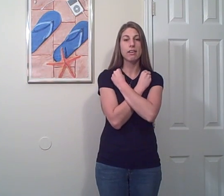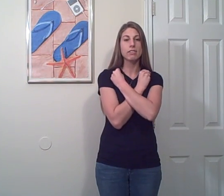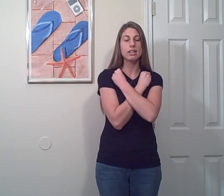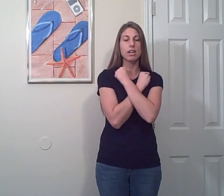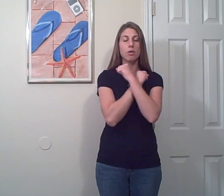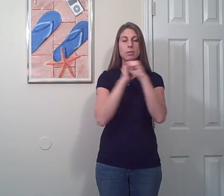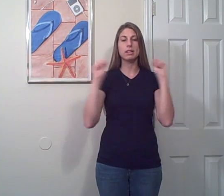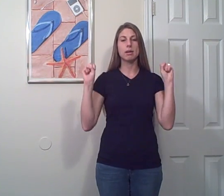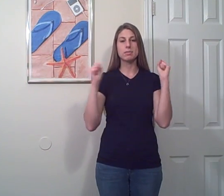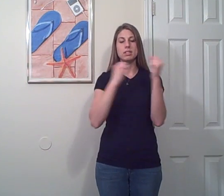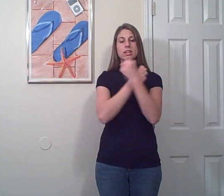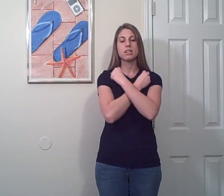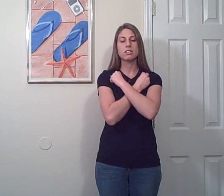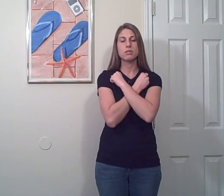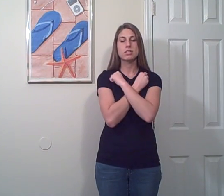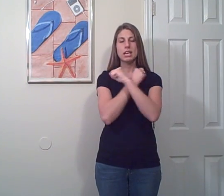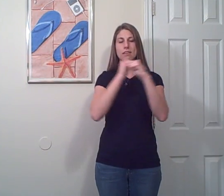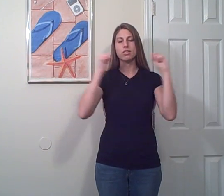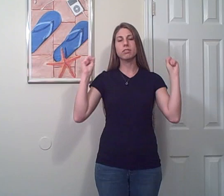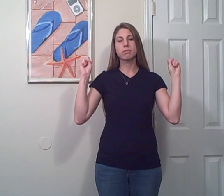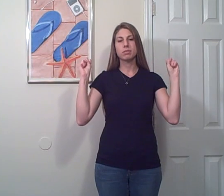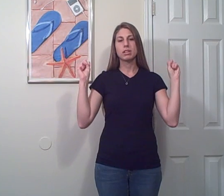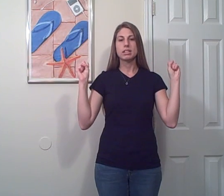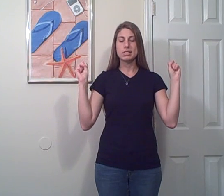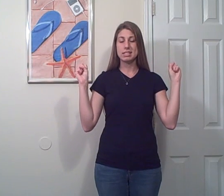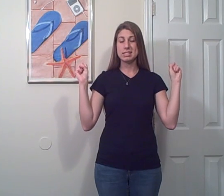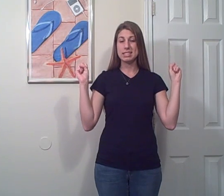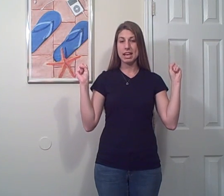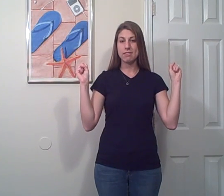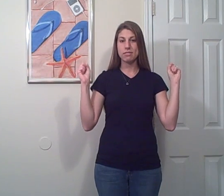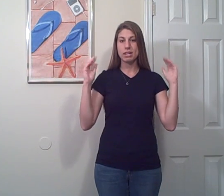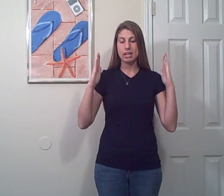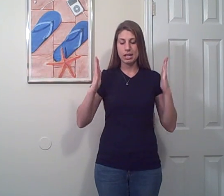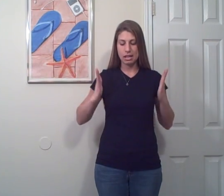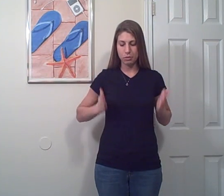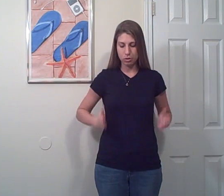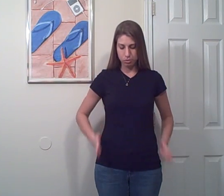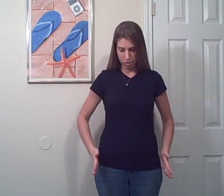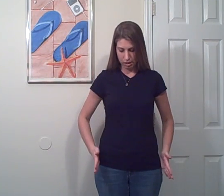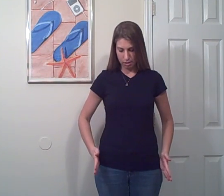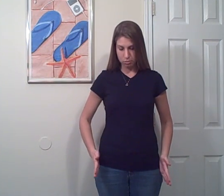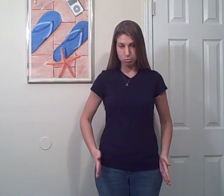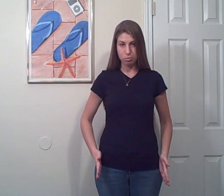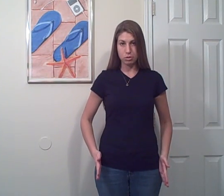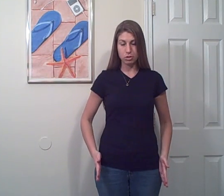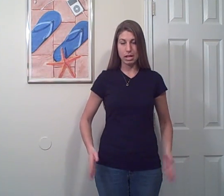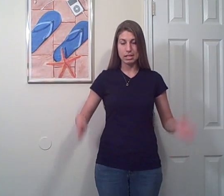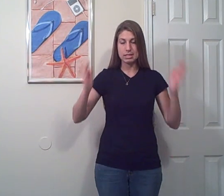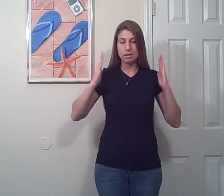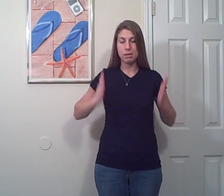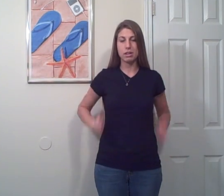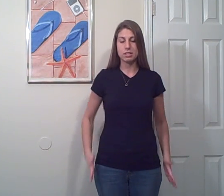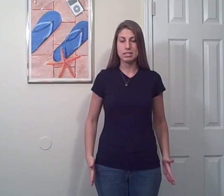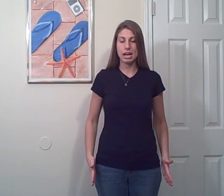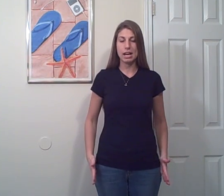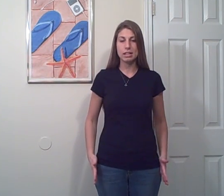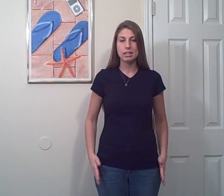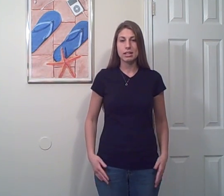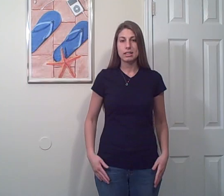and open it up. So Savior, this is save, and when you put your hands down by your side, that's